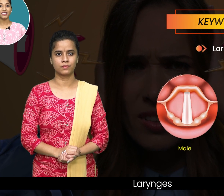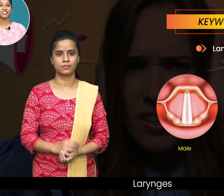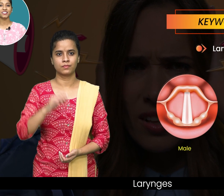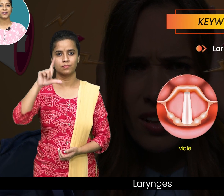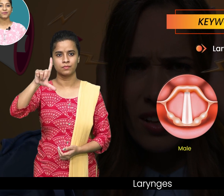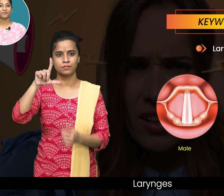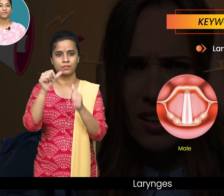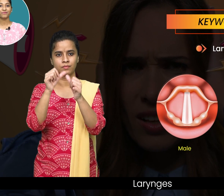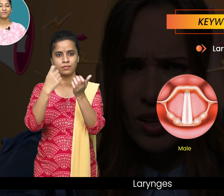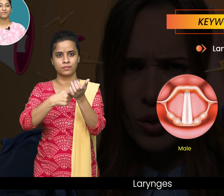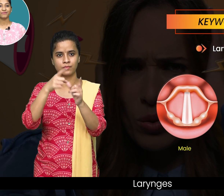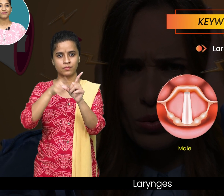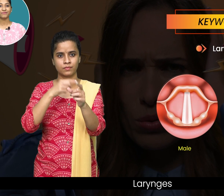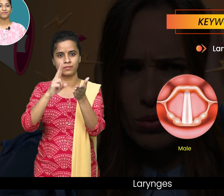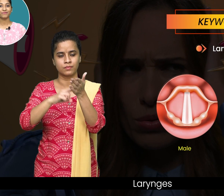larynx,